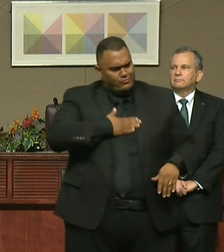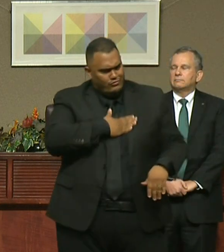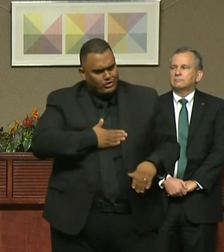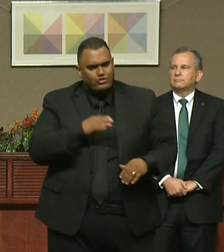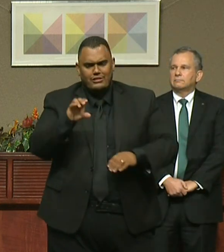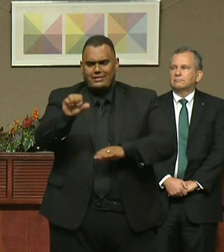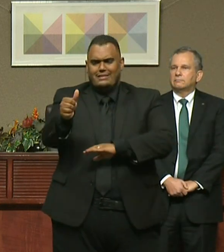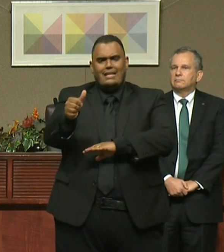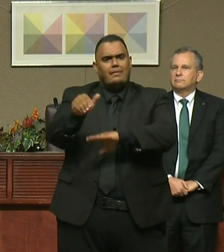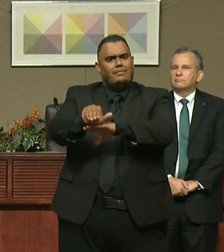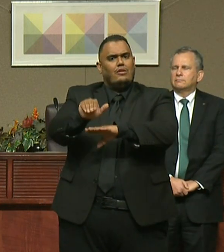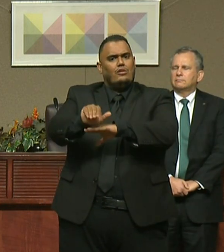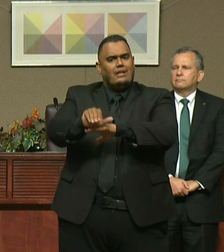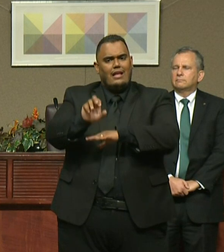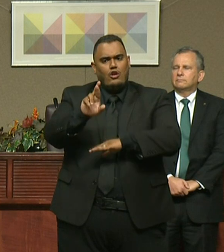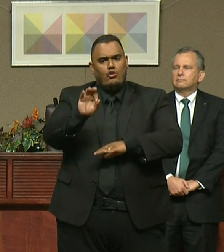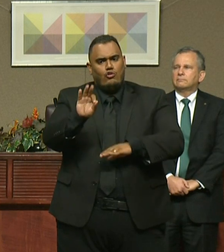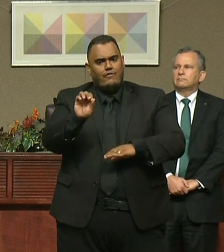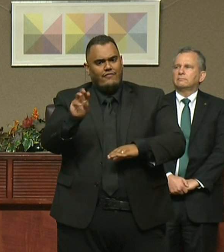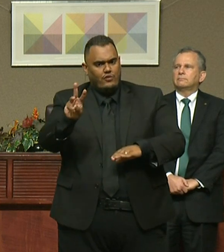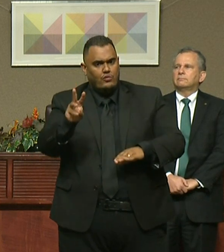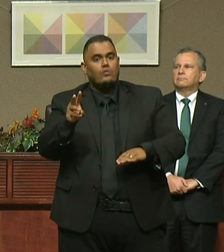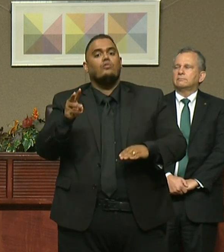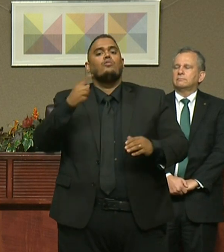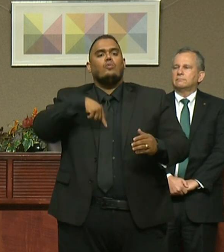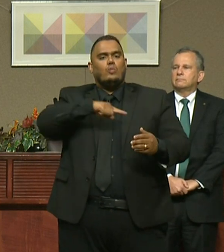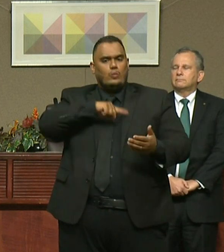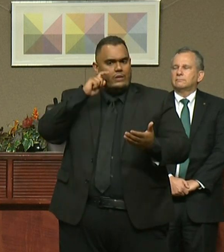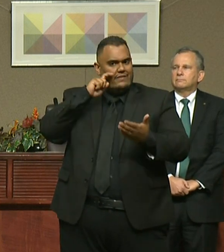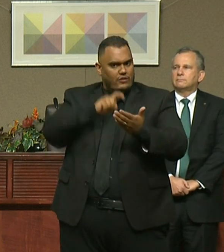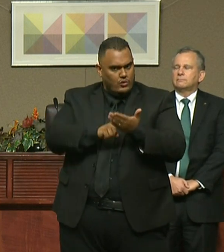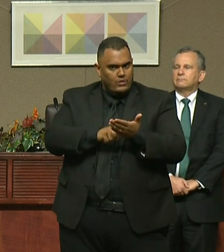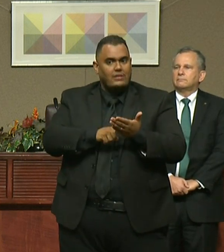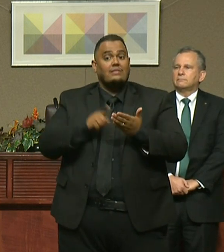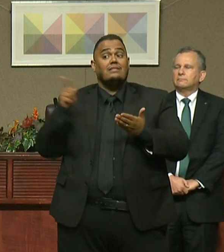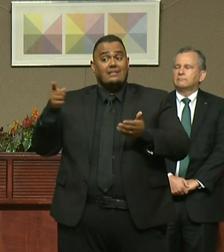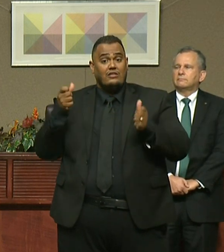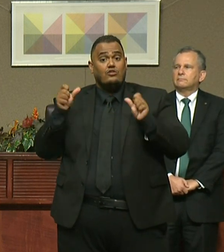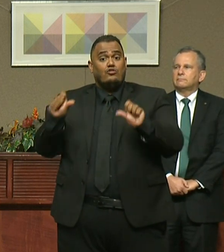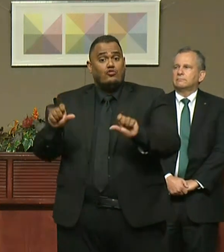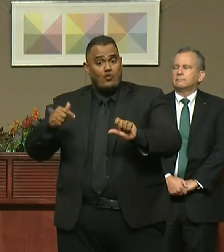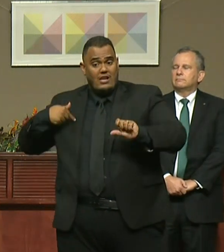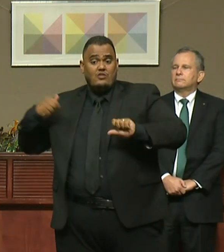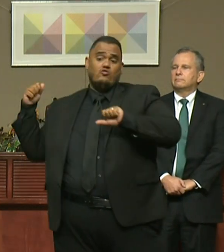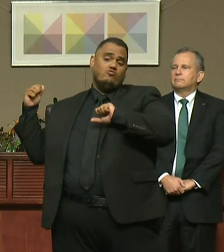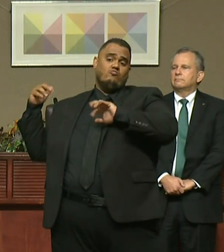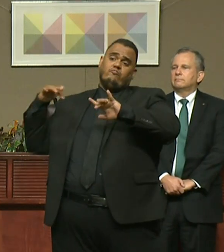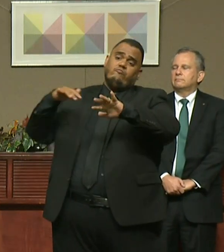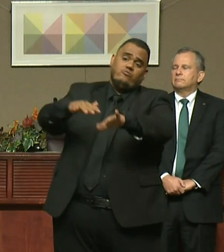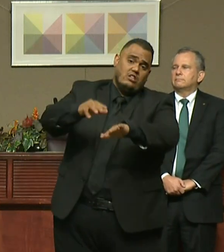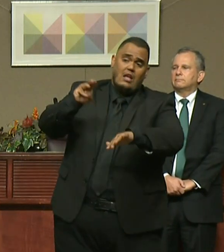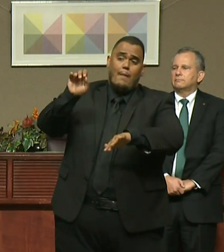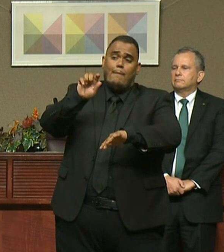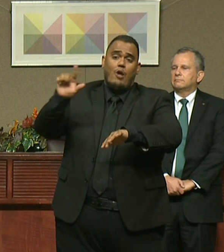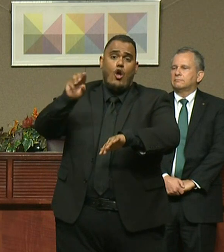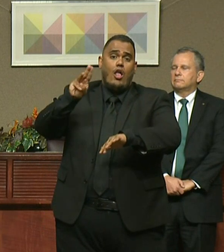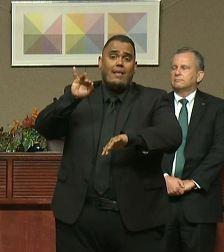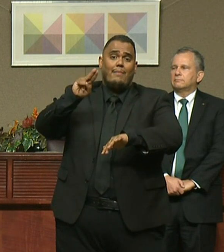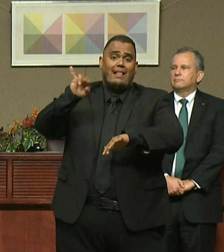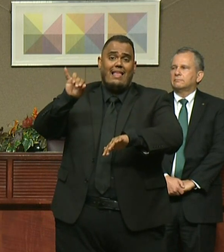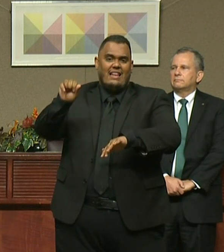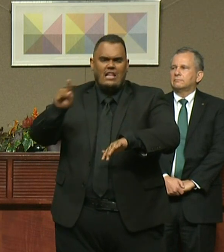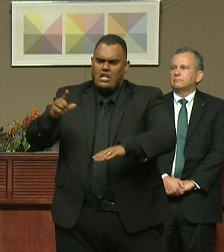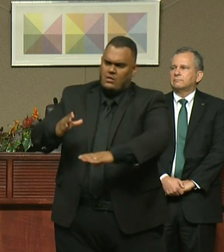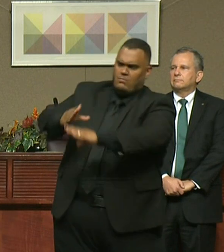Mall of Millennia, for instance, or other business establishments. And they tried the first night and were thwarted. And last